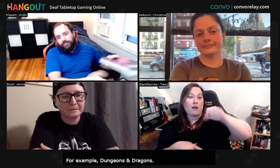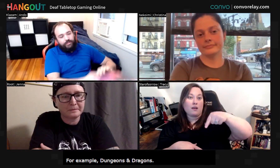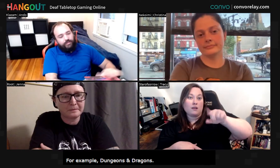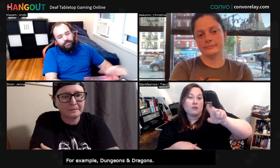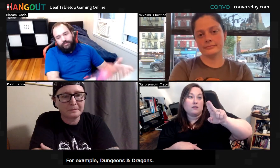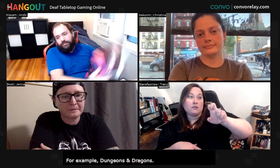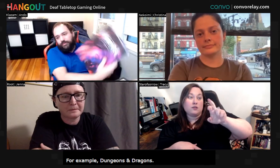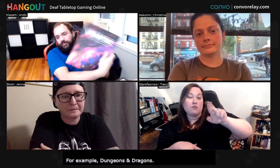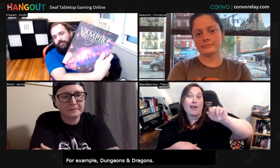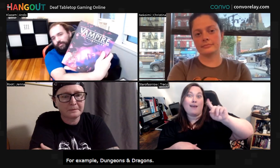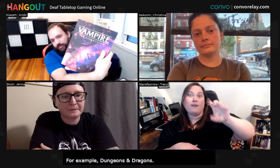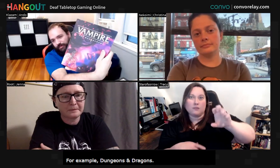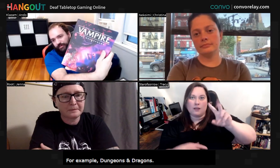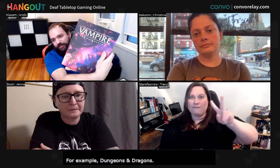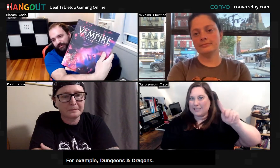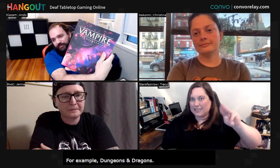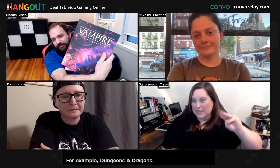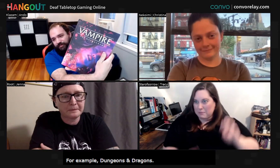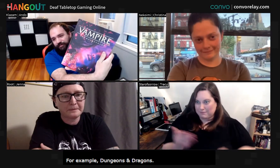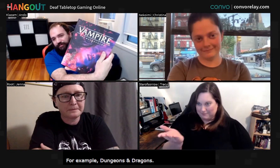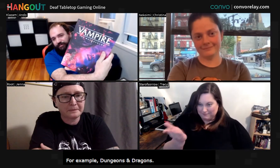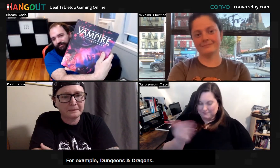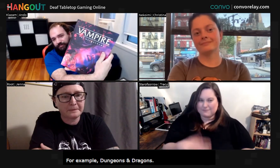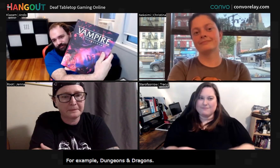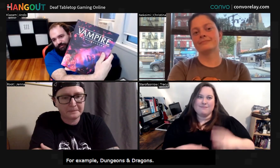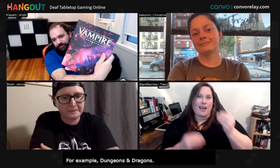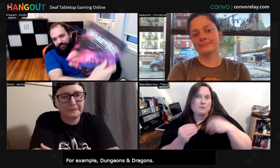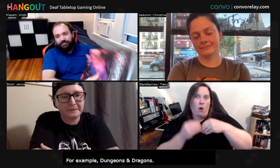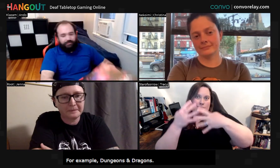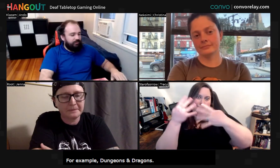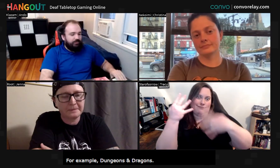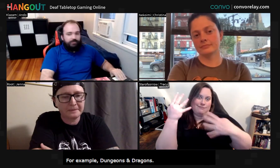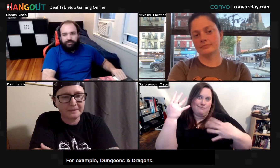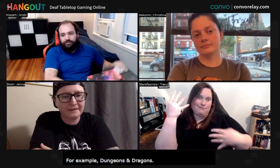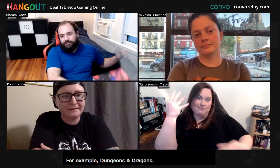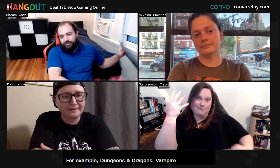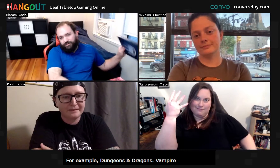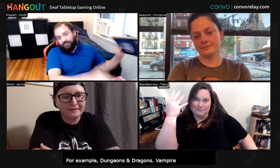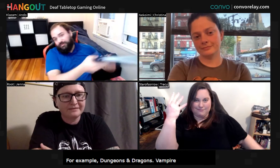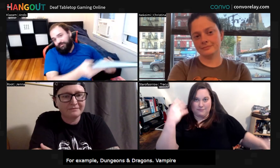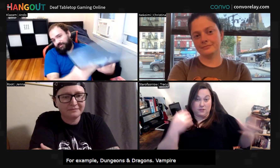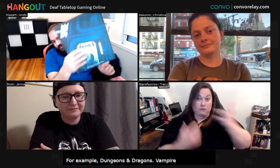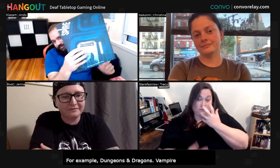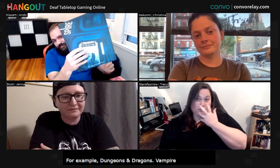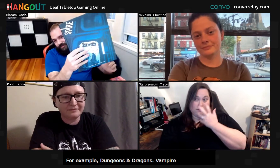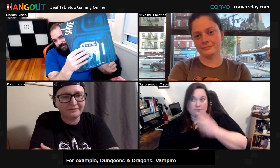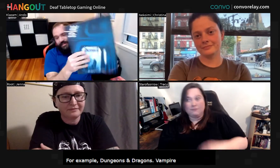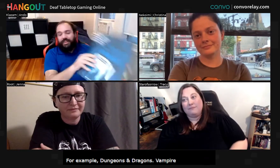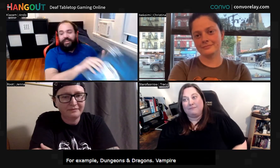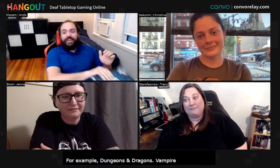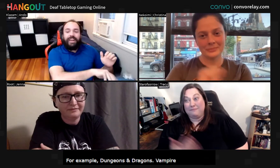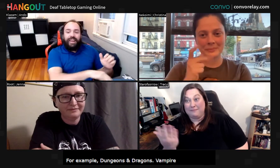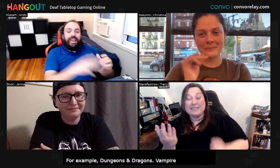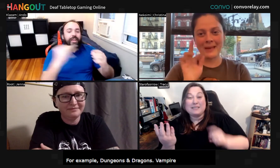Vampire the Masquerade, VTM, and a plethora more